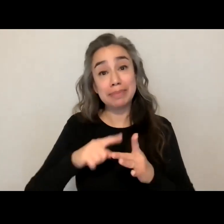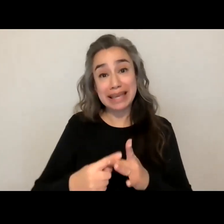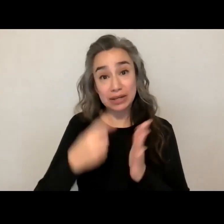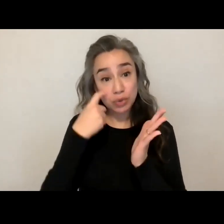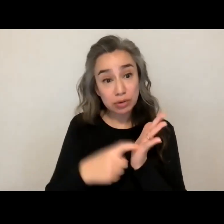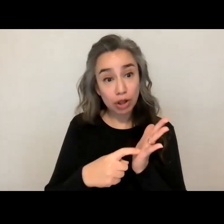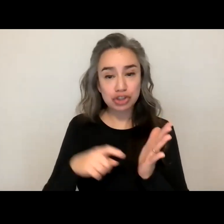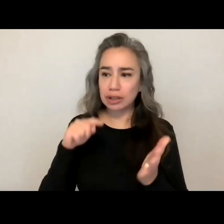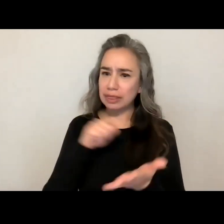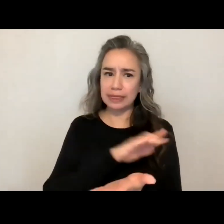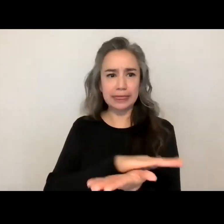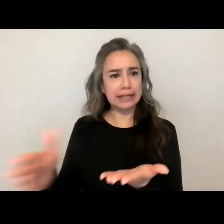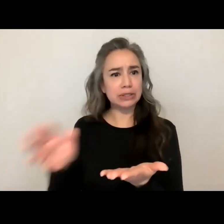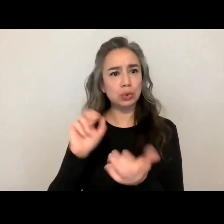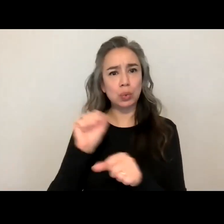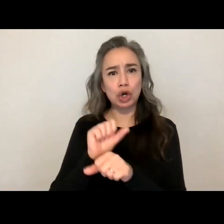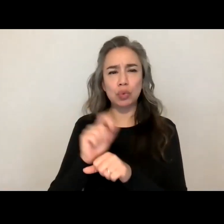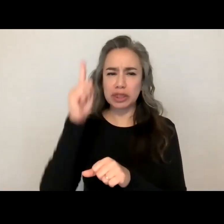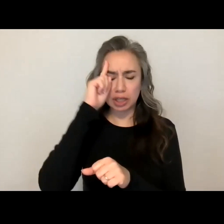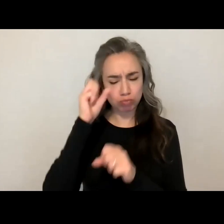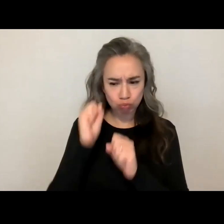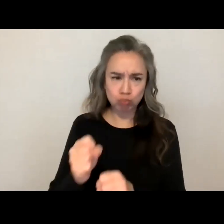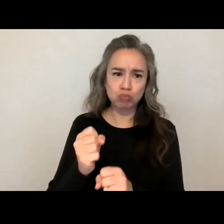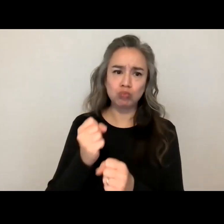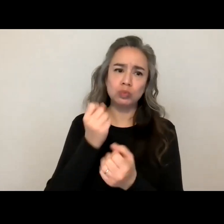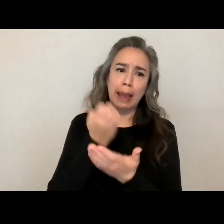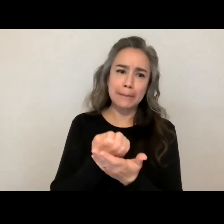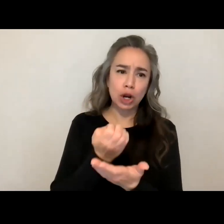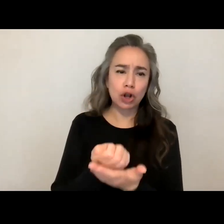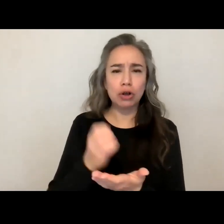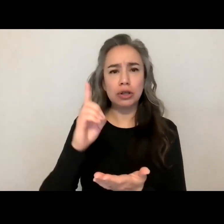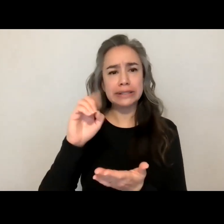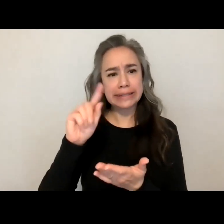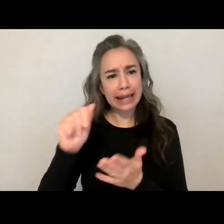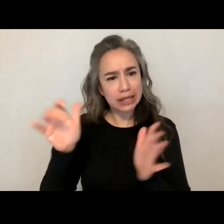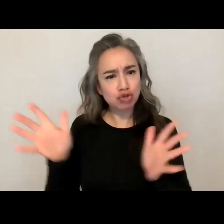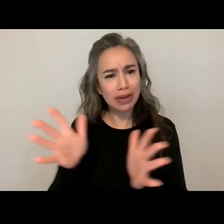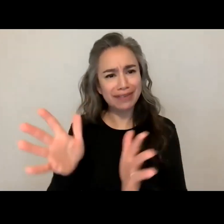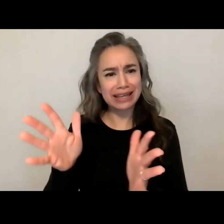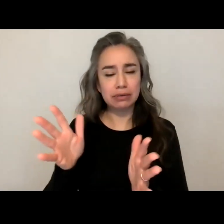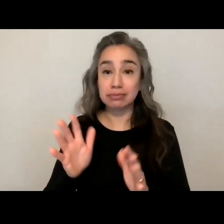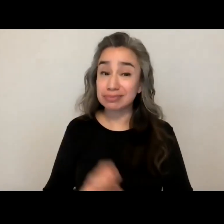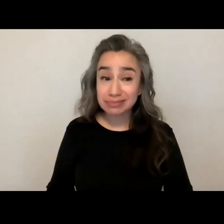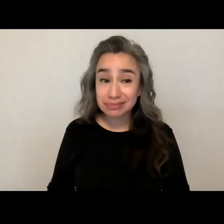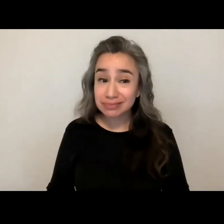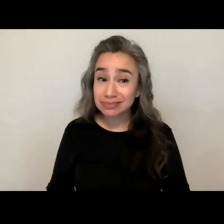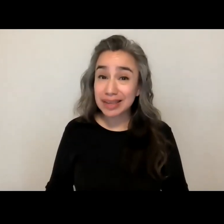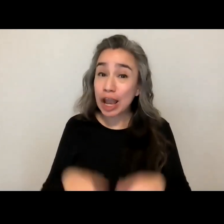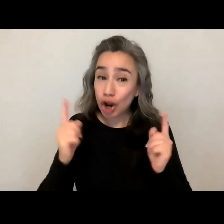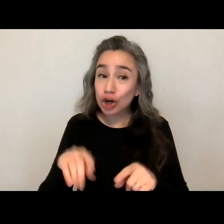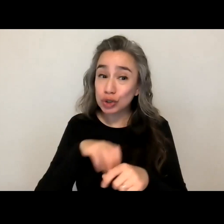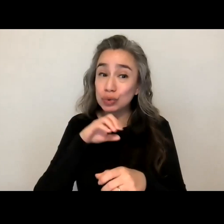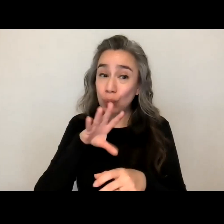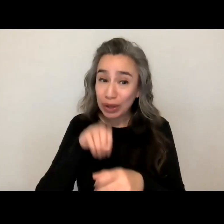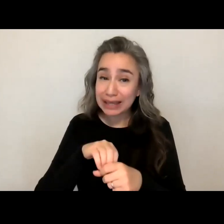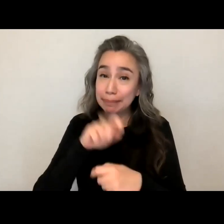is completely empirical and data driven, to say, actually, no, all of this occurs in a particular framework, to do what Eris is